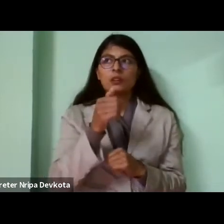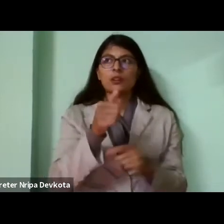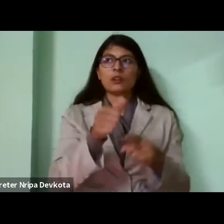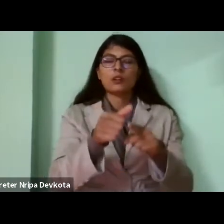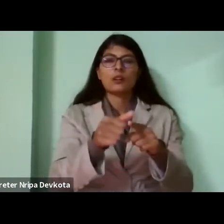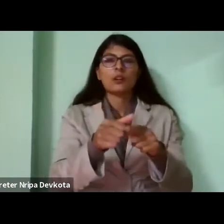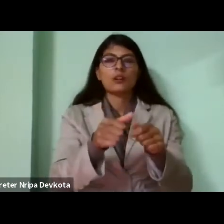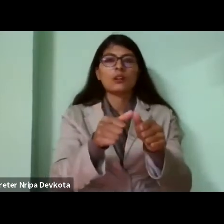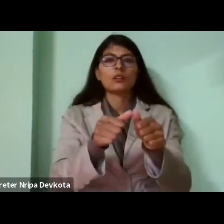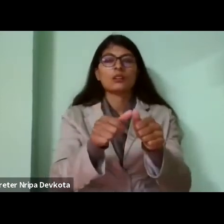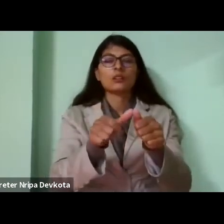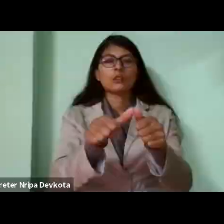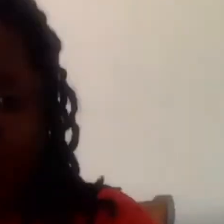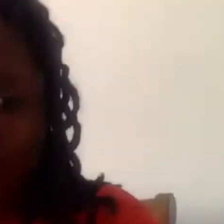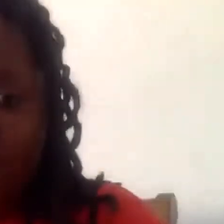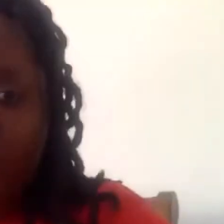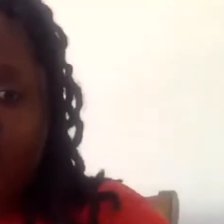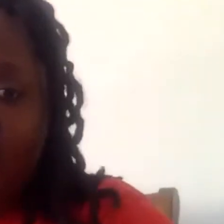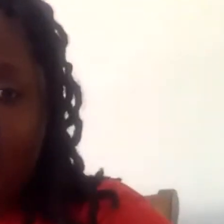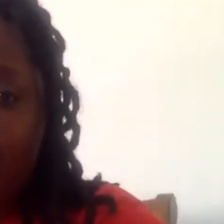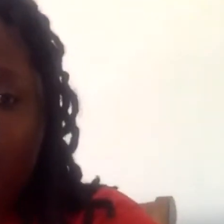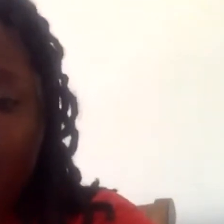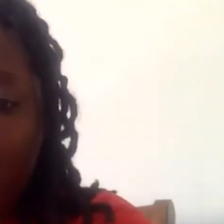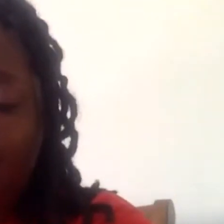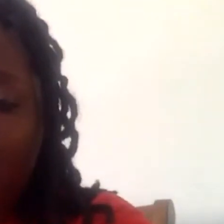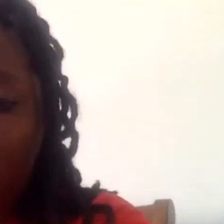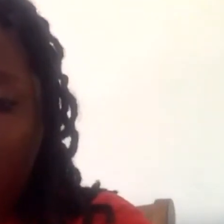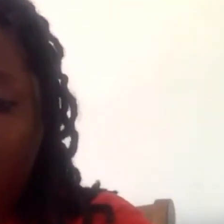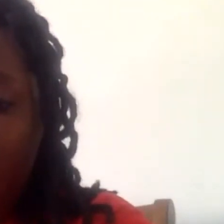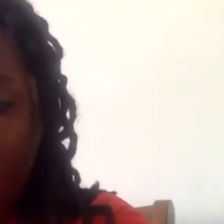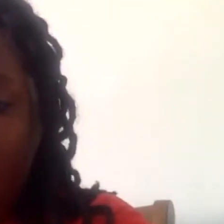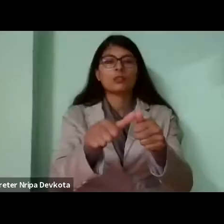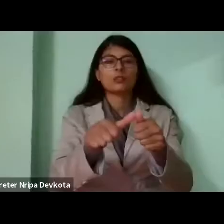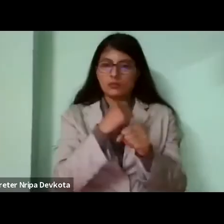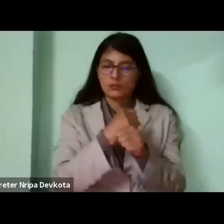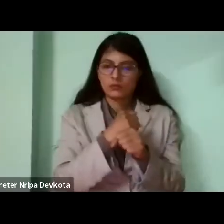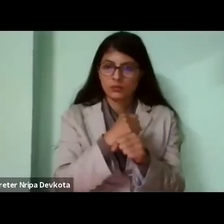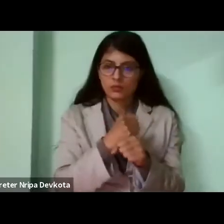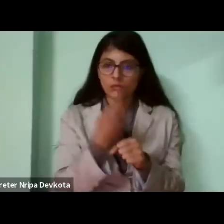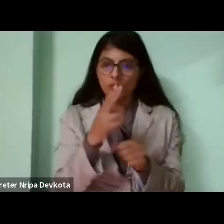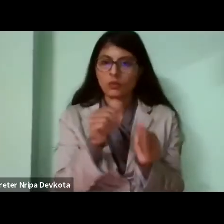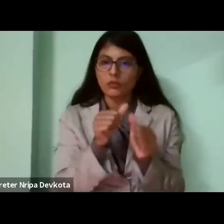of the things as a community person, as a sex worker, I would really